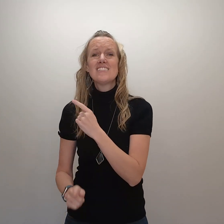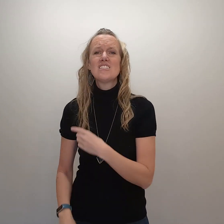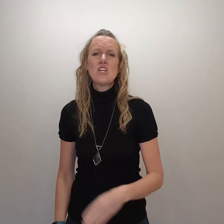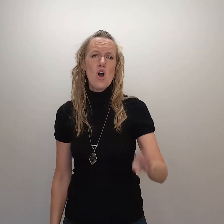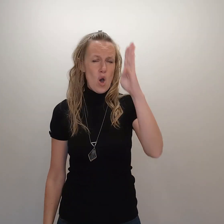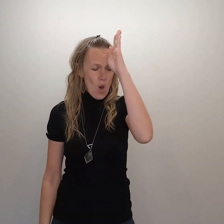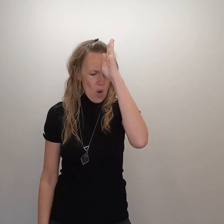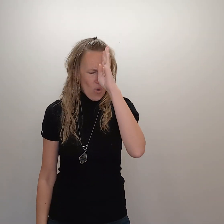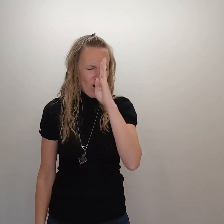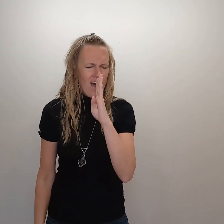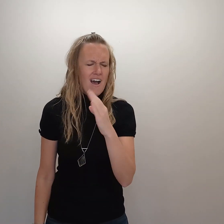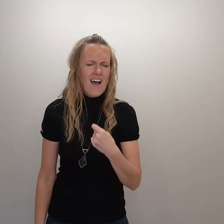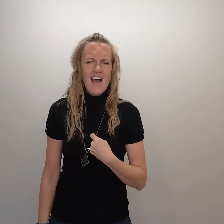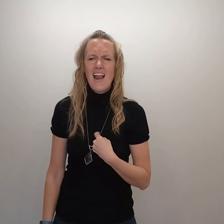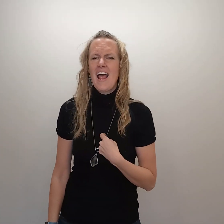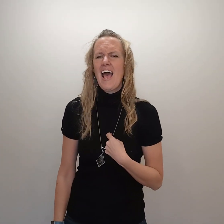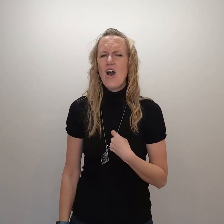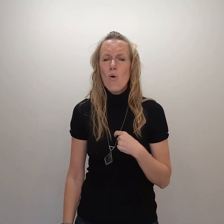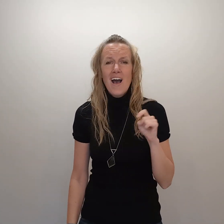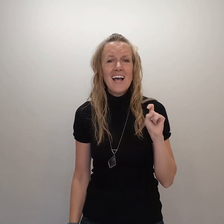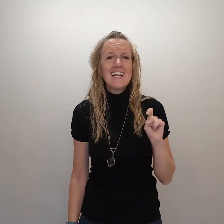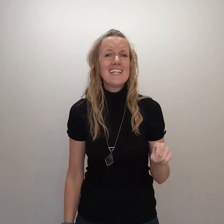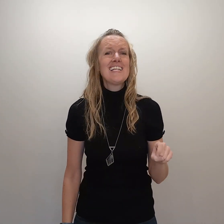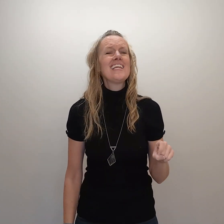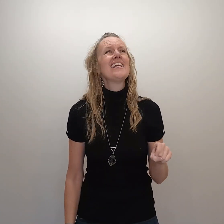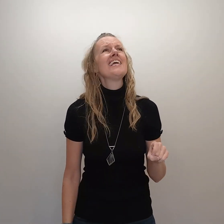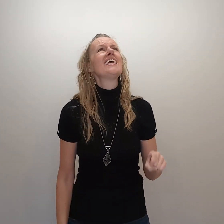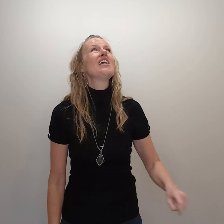righteousness. Oh God, how I need